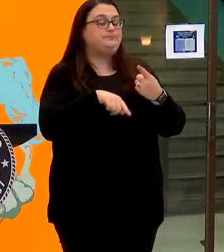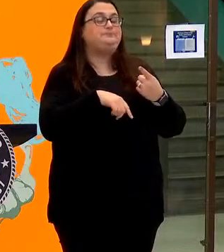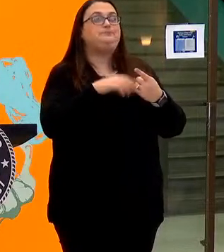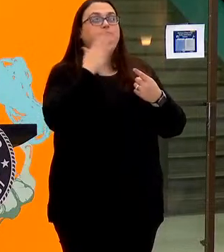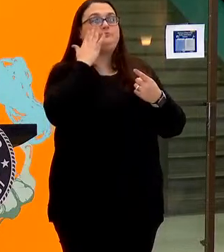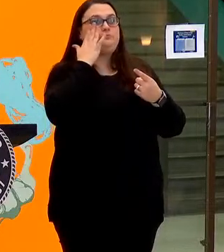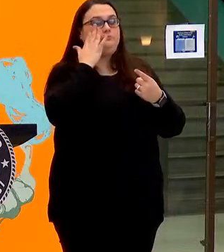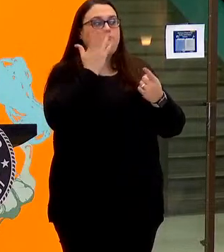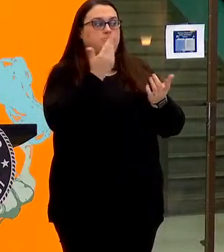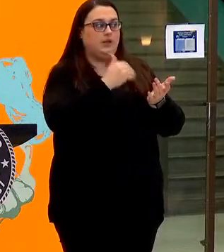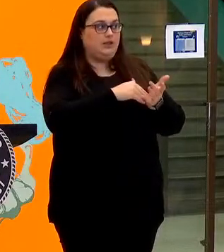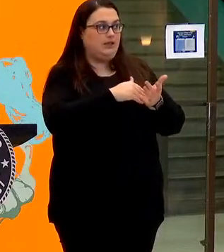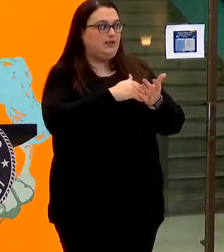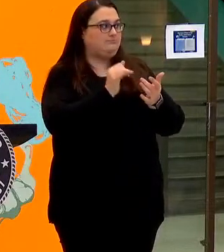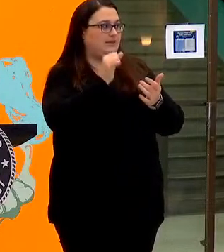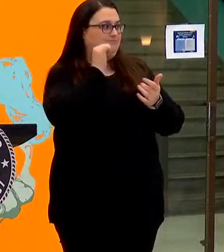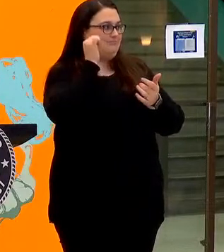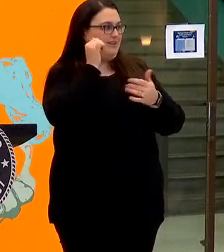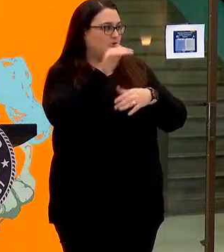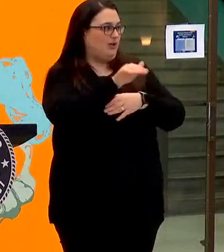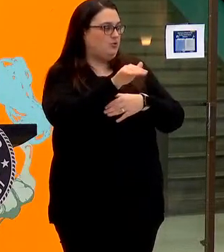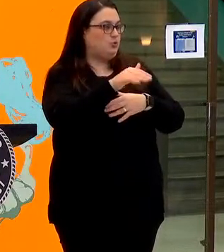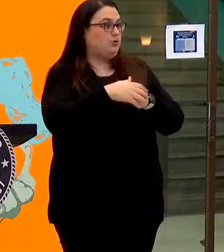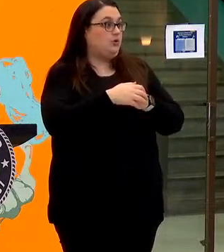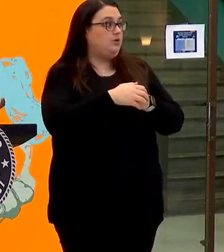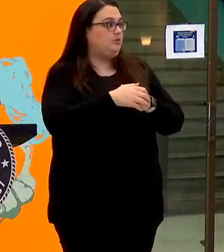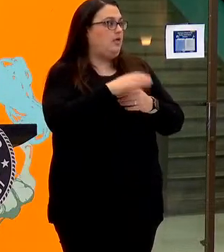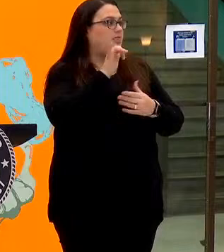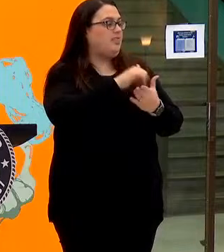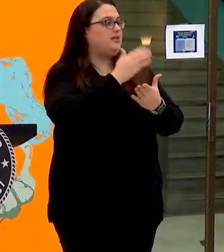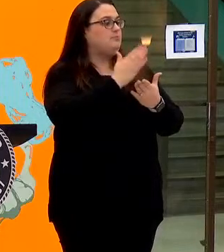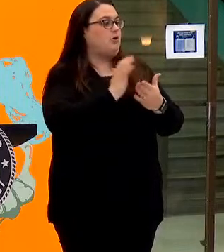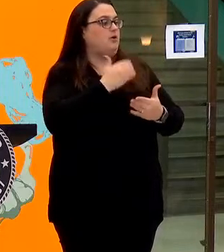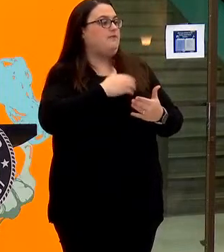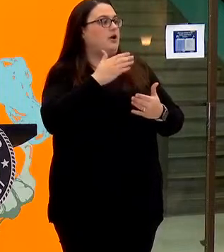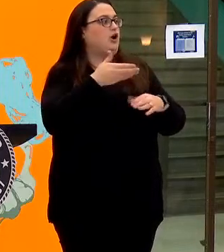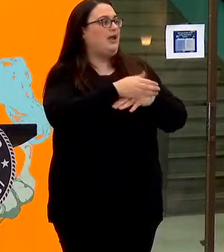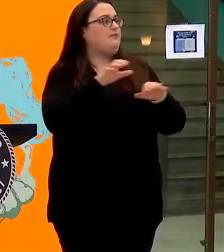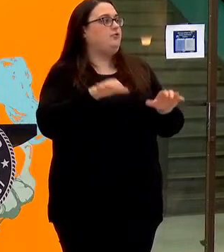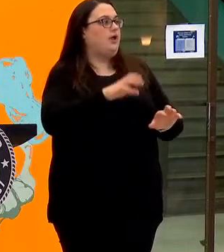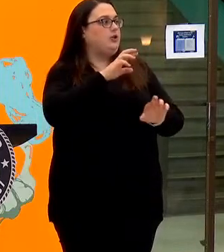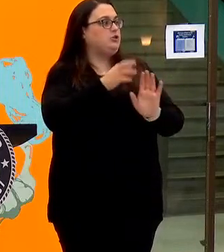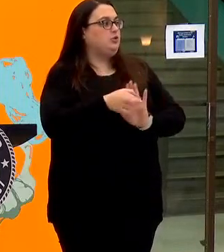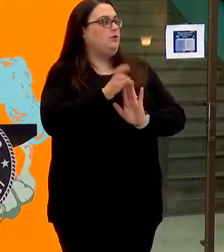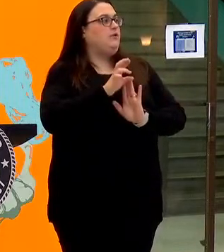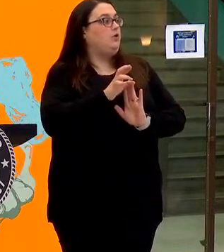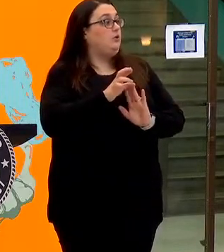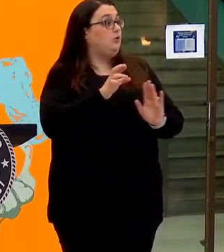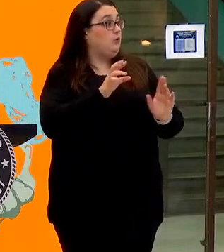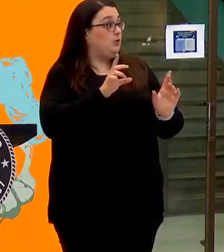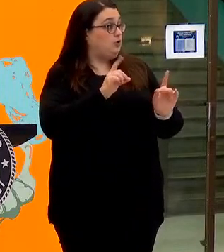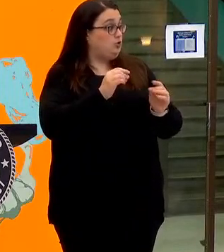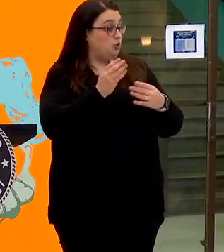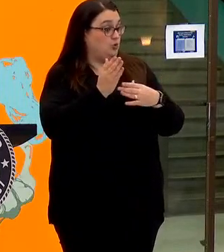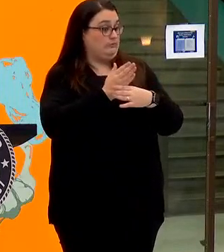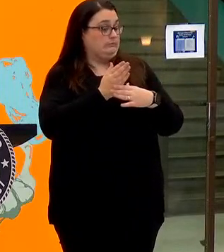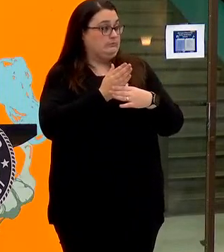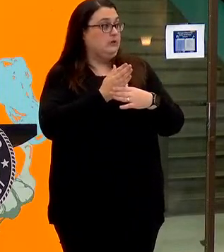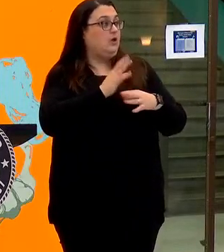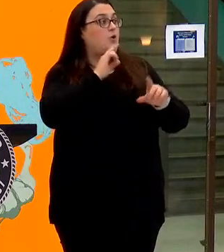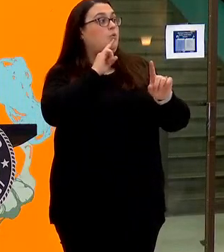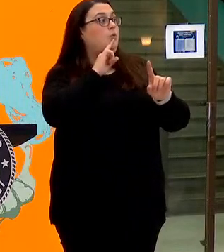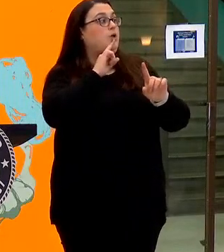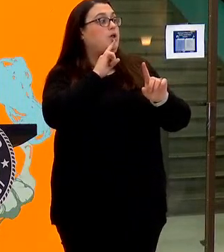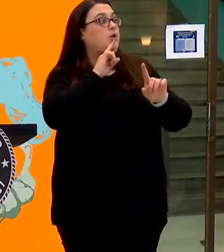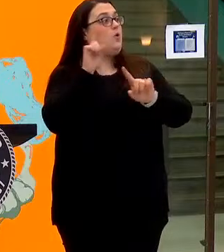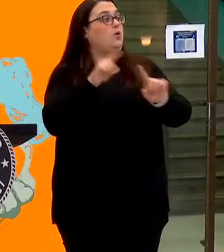We, again, as I shared yesterday afternoon, that'll be part of our after-action review. What we did in the meantime was ordered